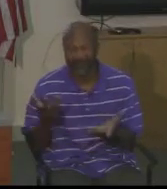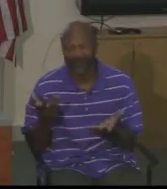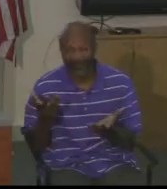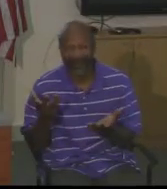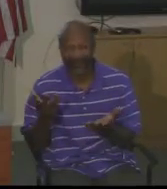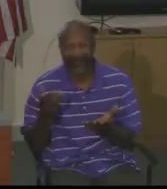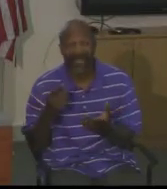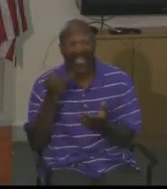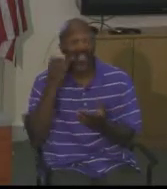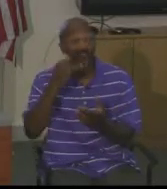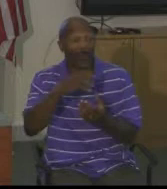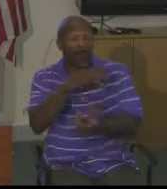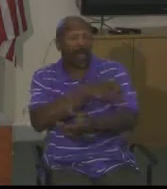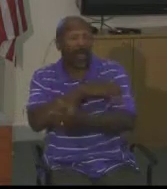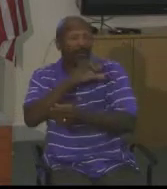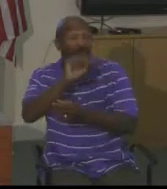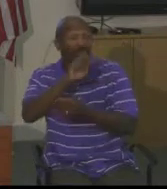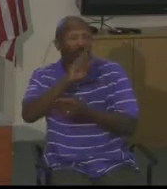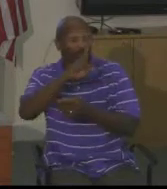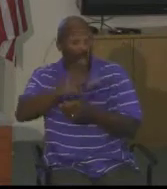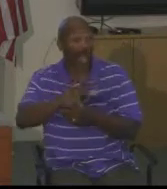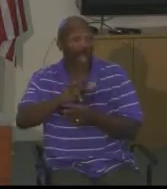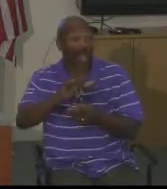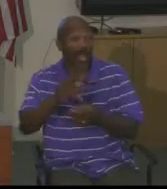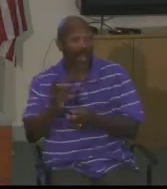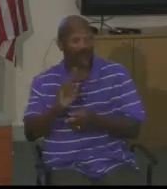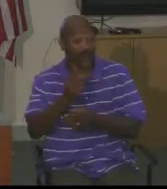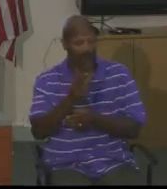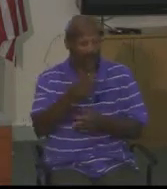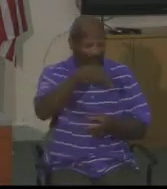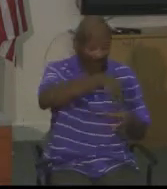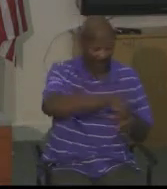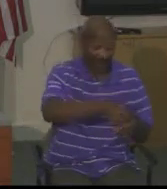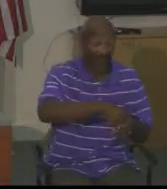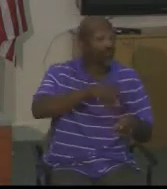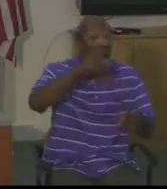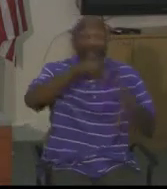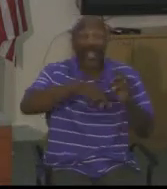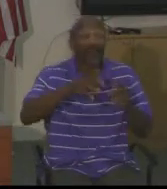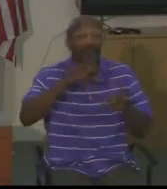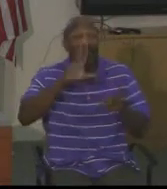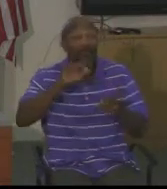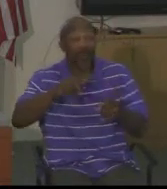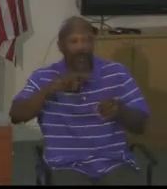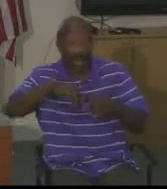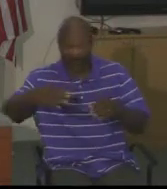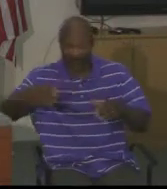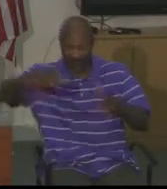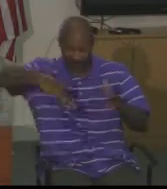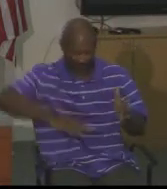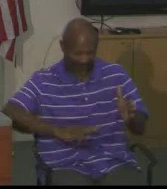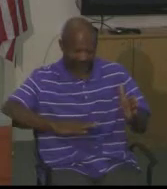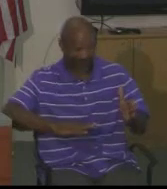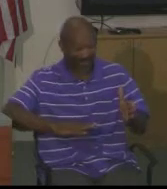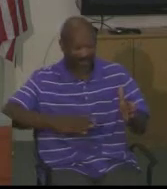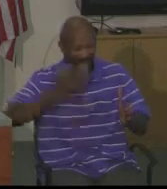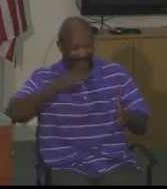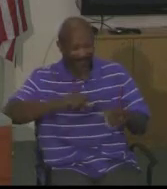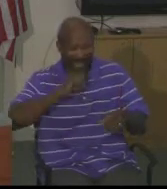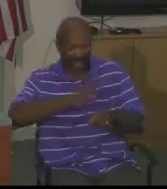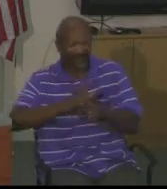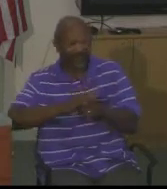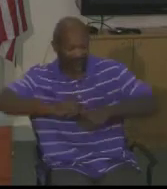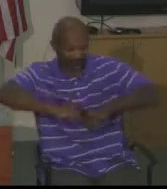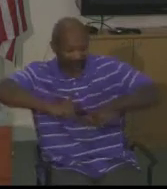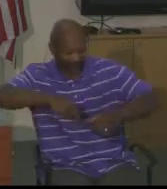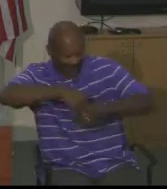If you put the power supply back in, you may not be able to get the motherboard. It may not fit because it needs clearance to get in.